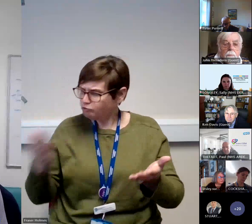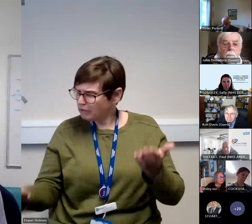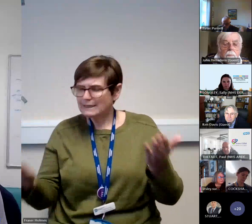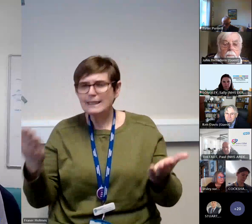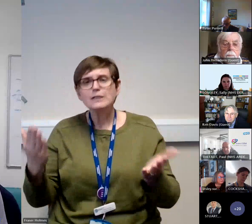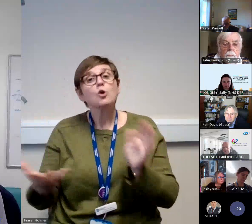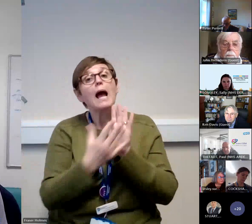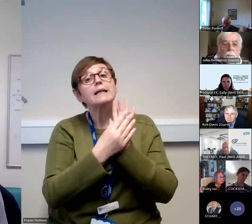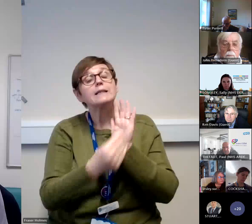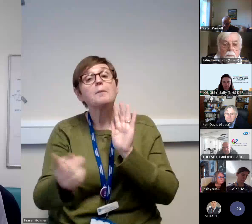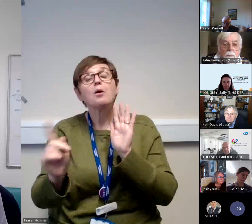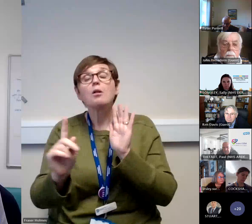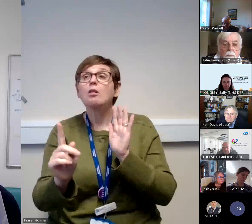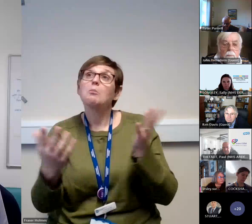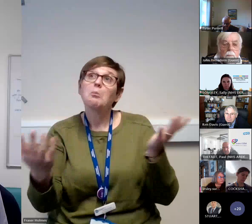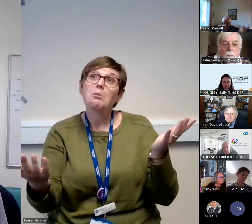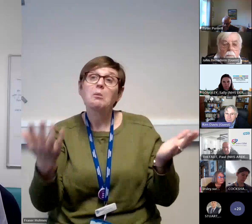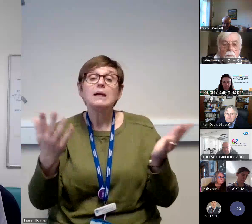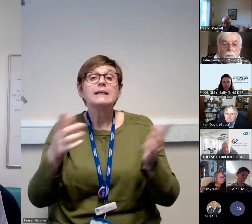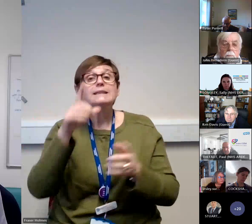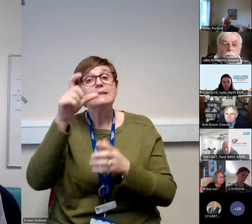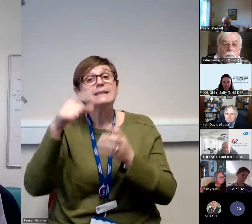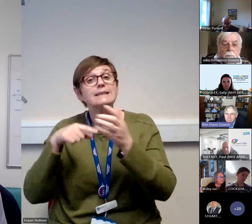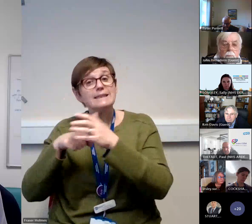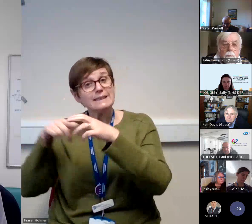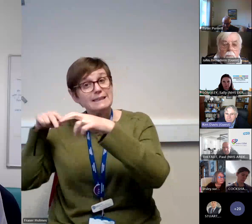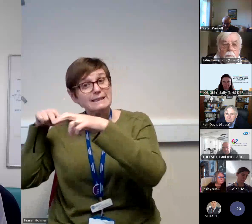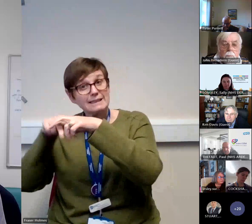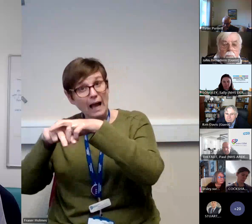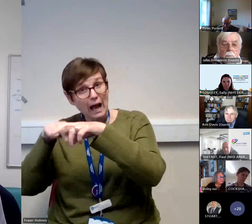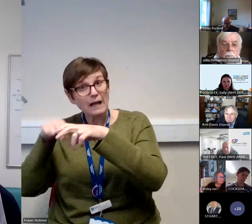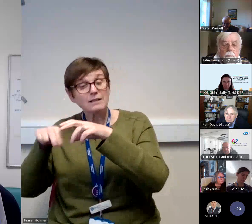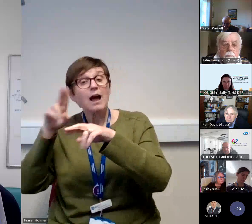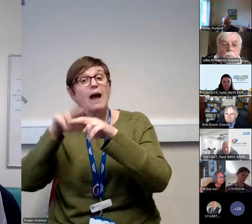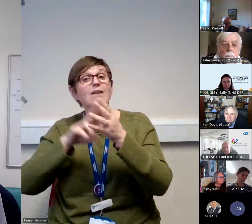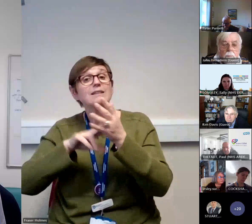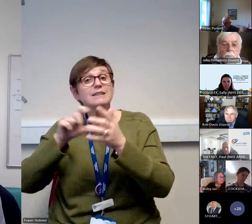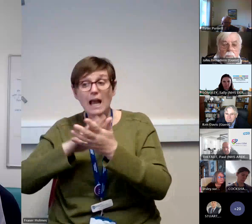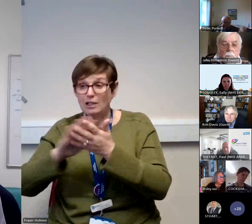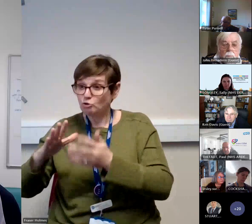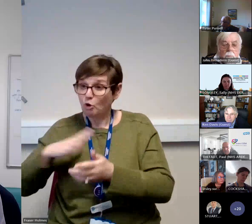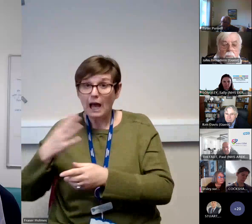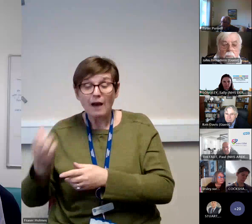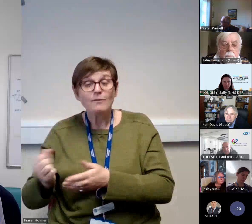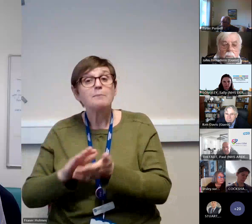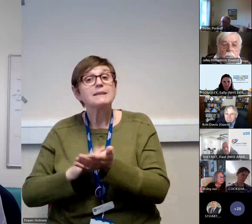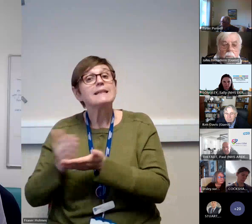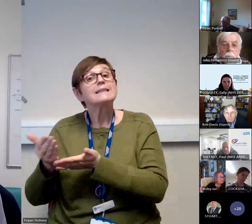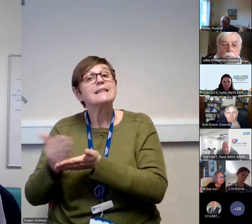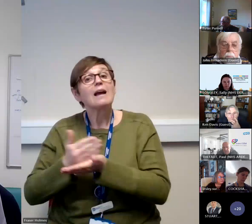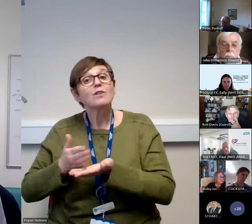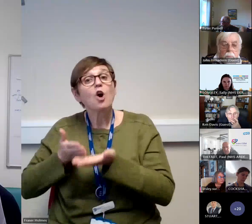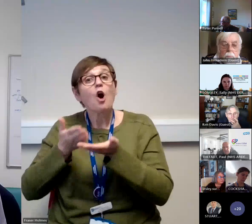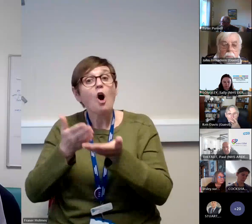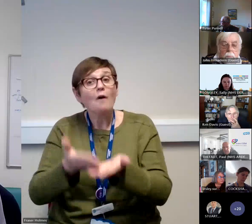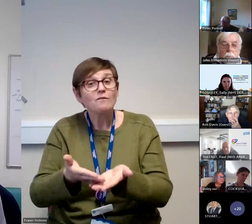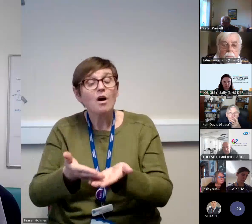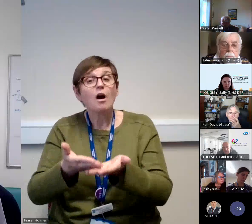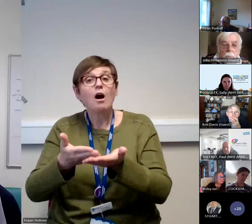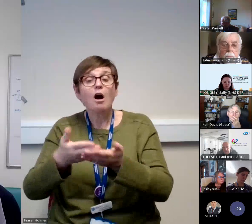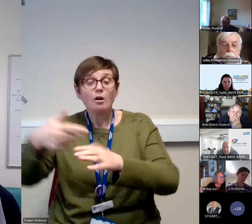example of that is things like CT scanners at our Florence Nightingale site, and being able to safely offer contrast to